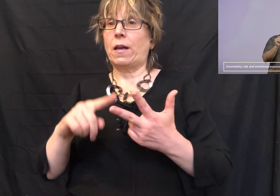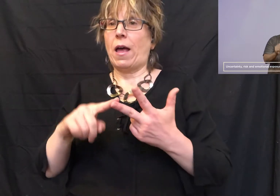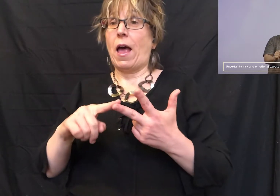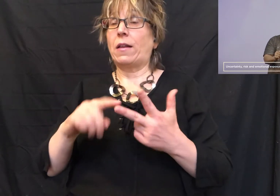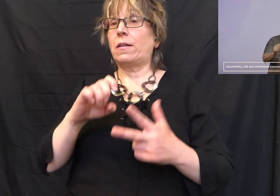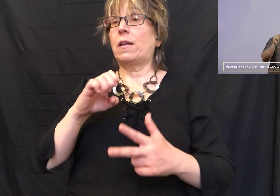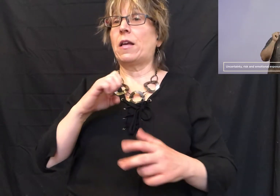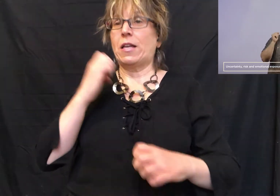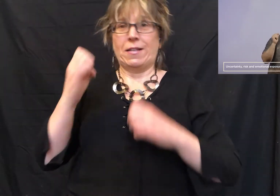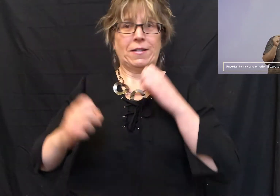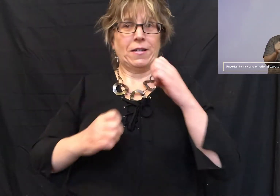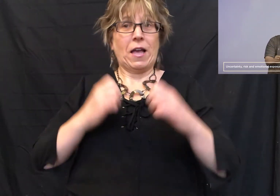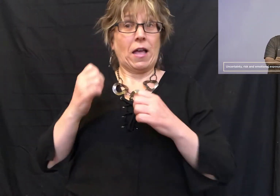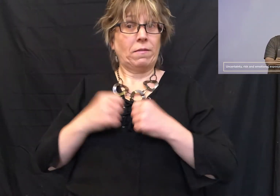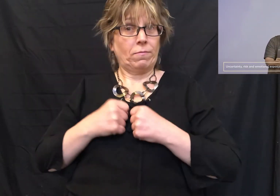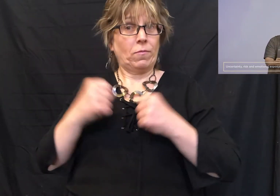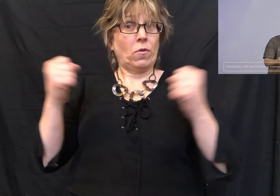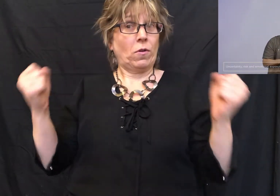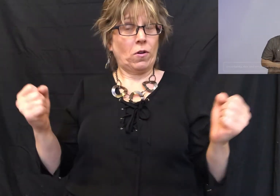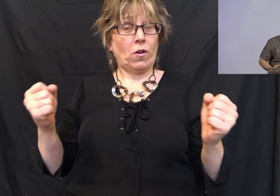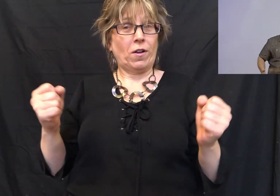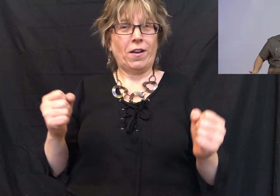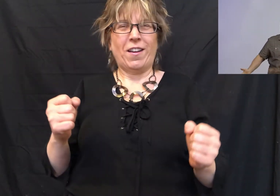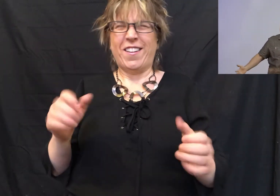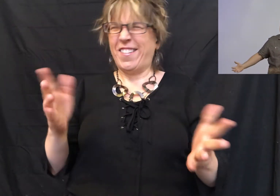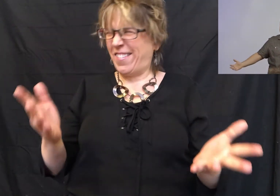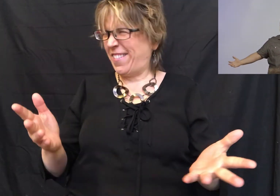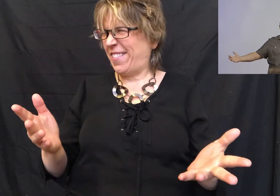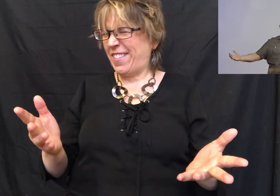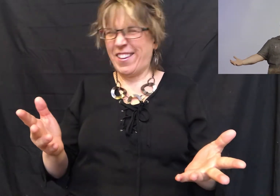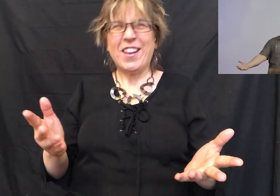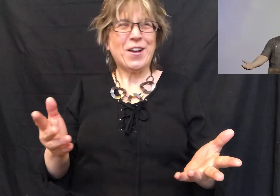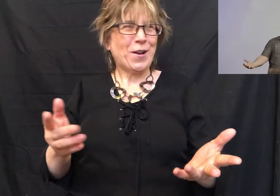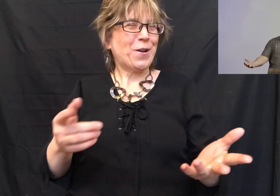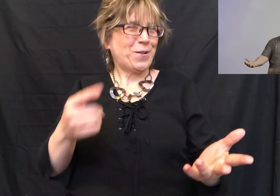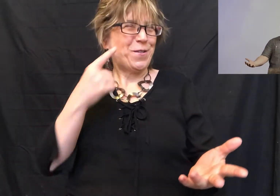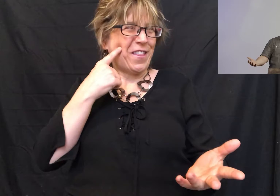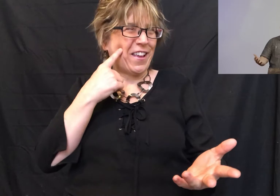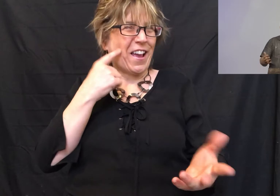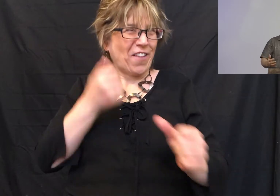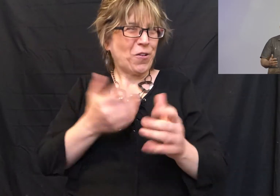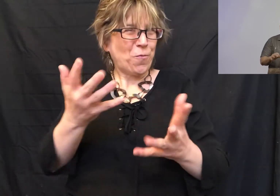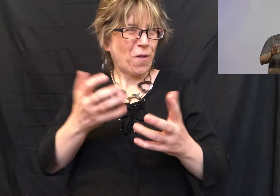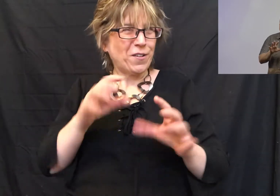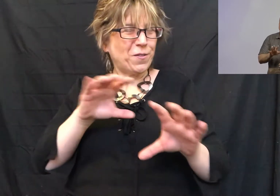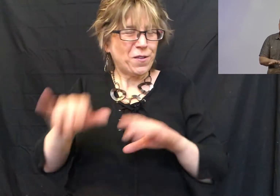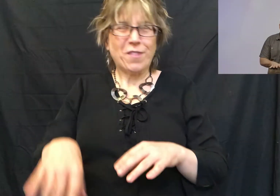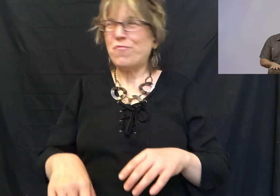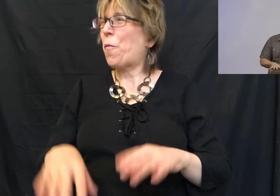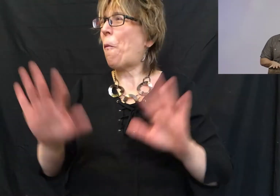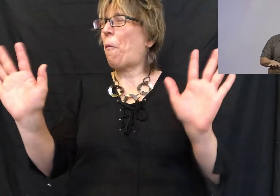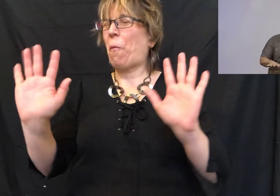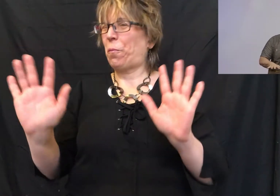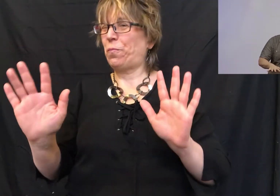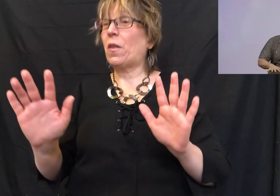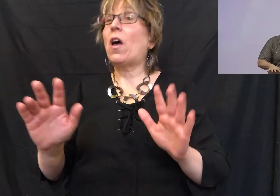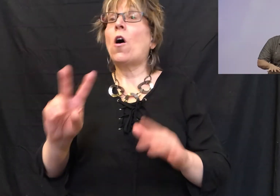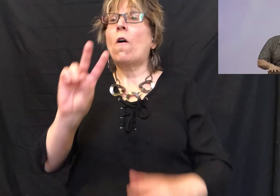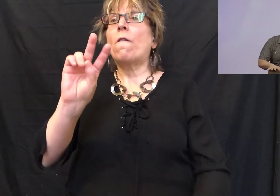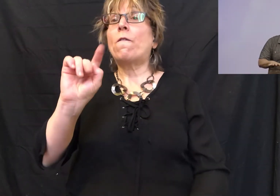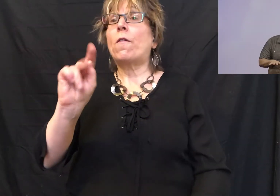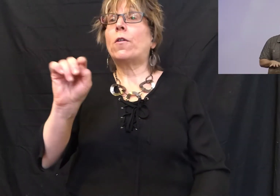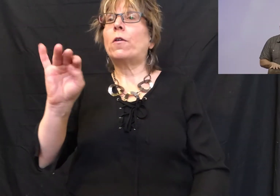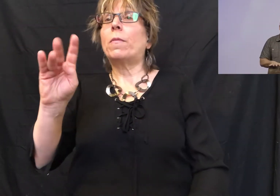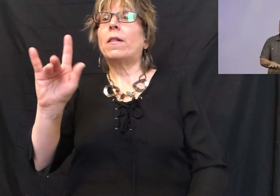and emotional exposure. Doesn't that sound like something that everybody would want to do? No. Vulnerability is